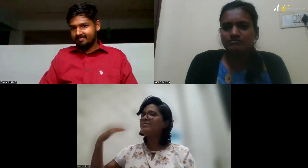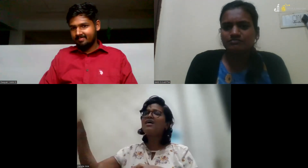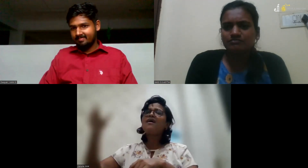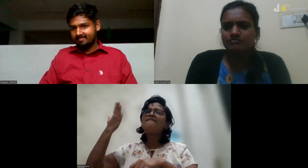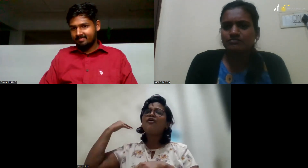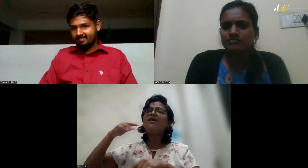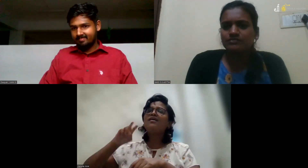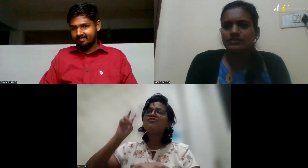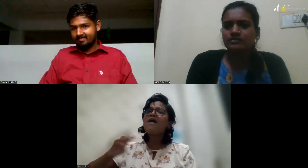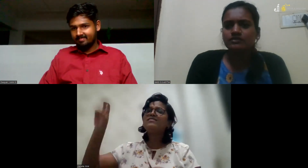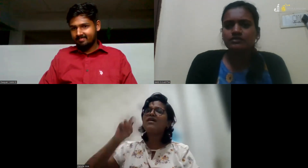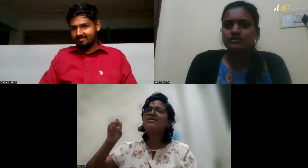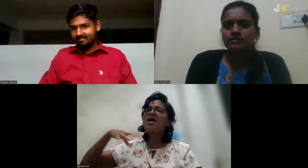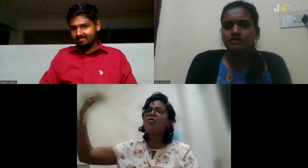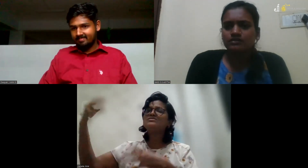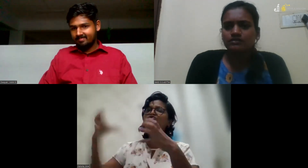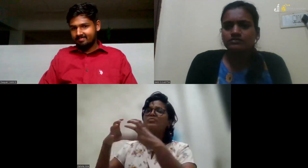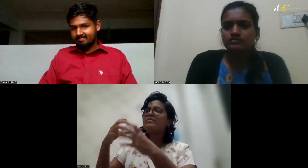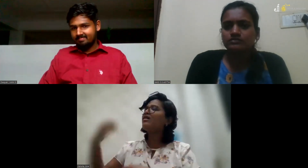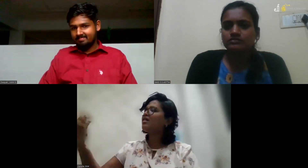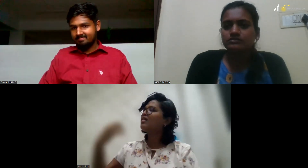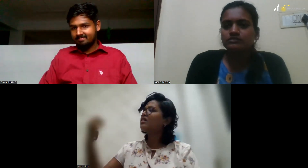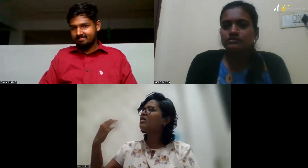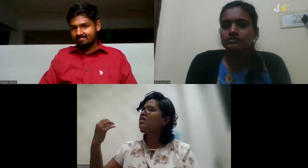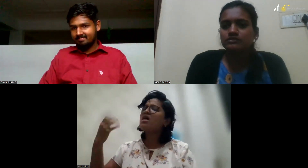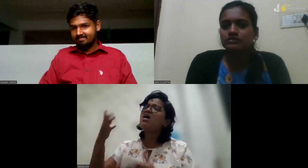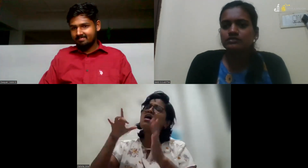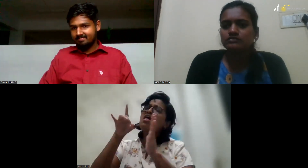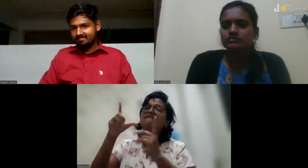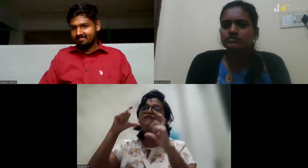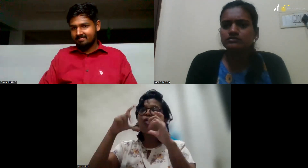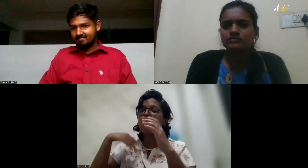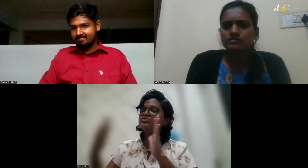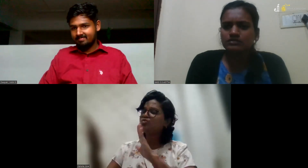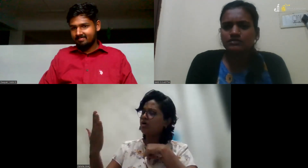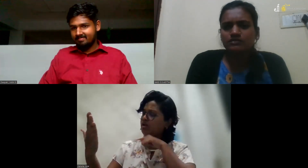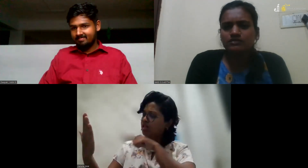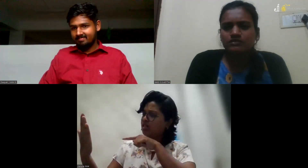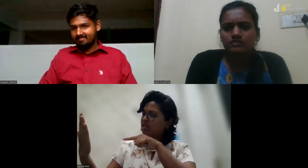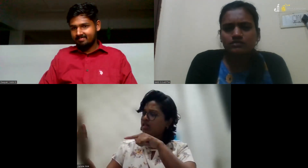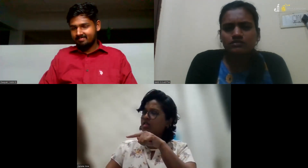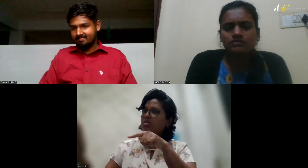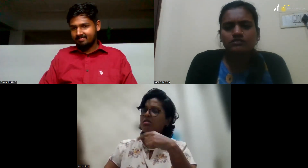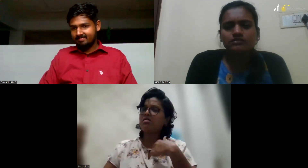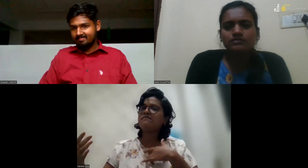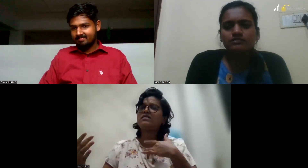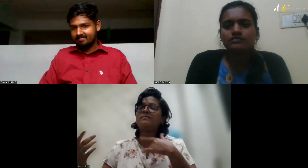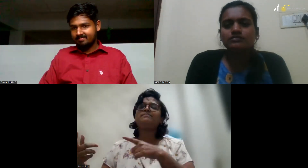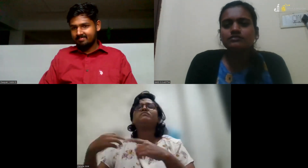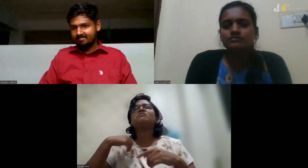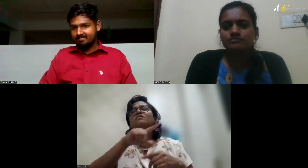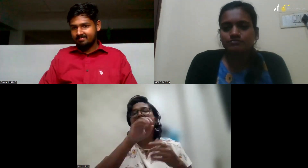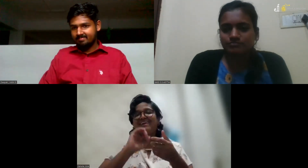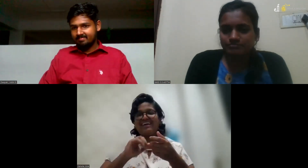that time, smartphone, my mother told me when she has traveled and she shared her experience along with me. She showed me some pictures and all,